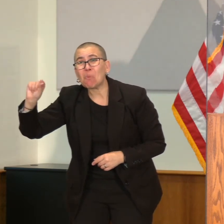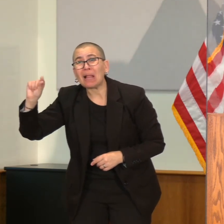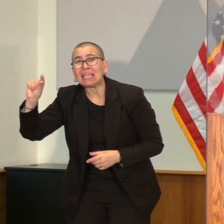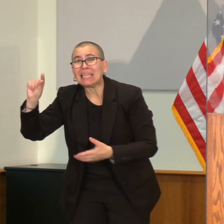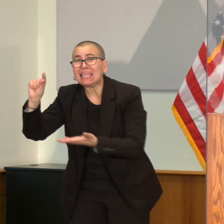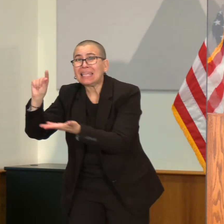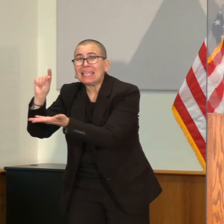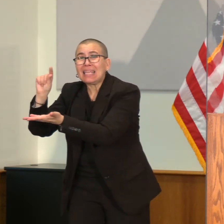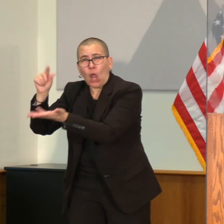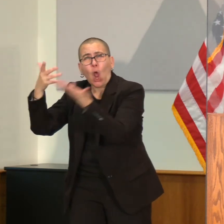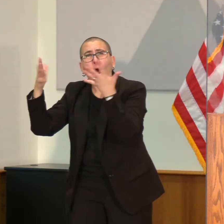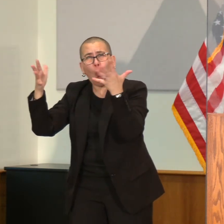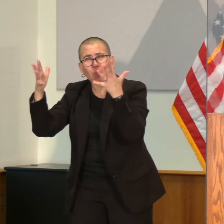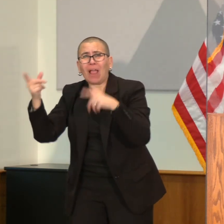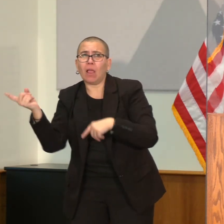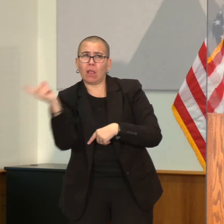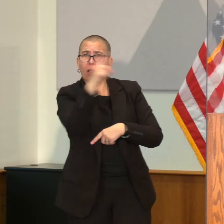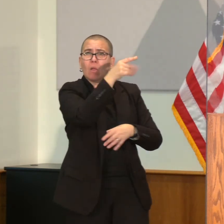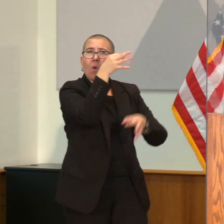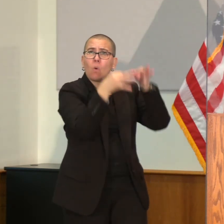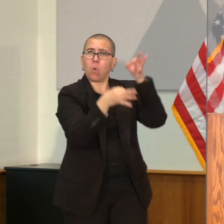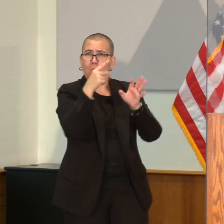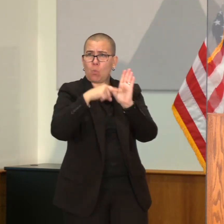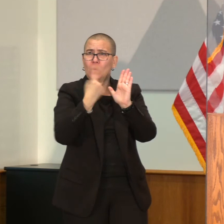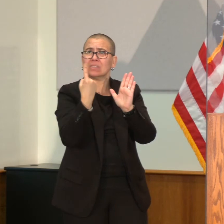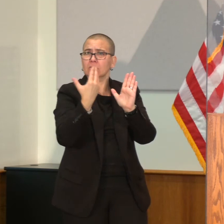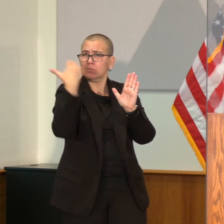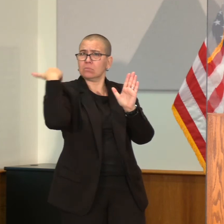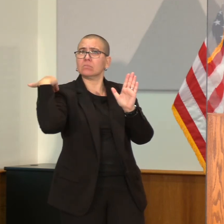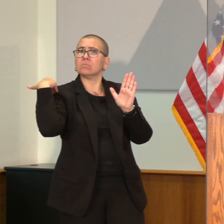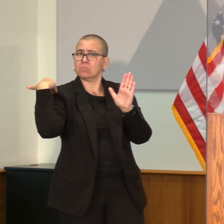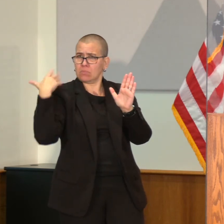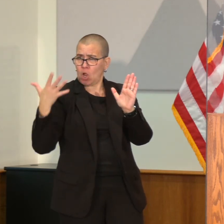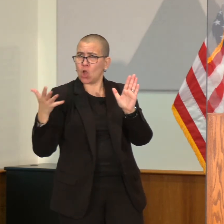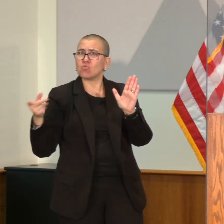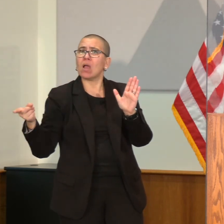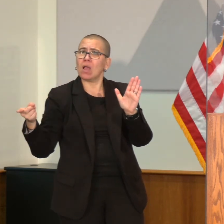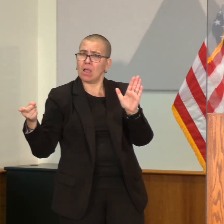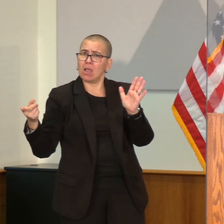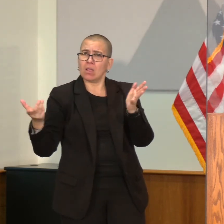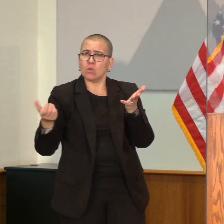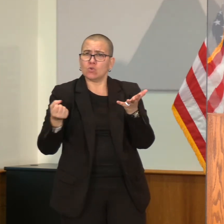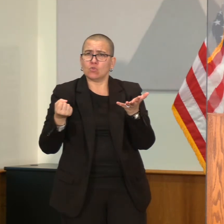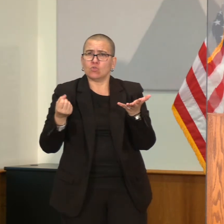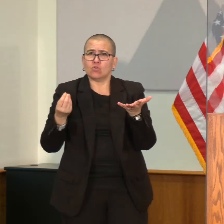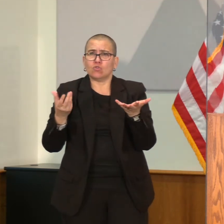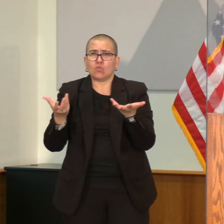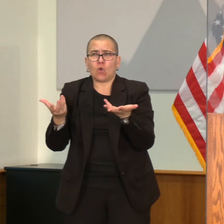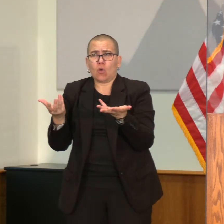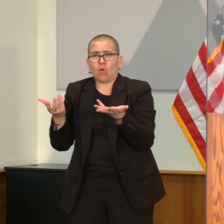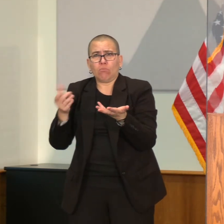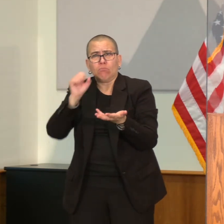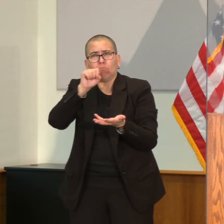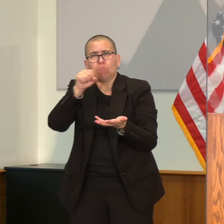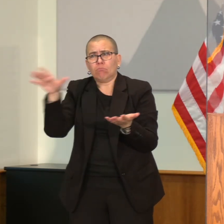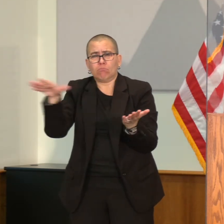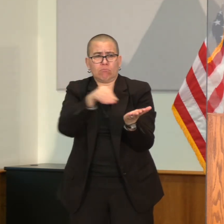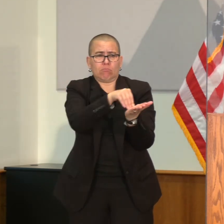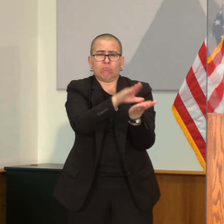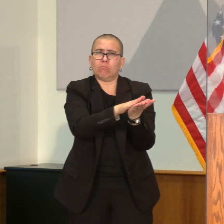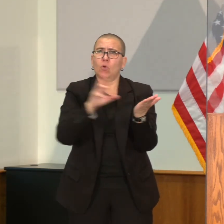court on some other issues, so certainly had a history of complying